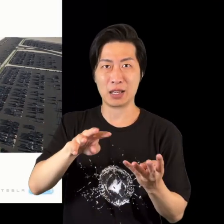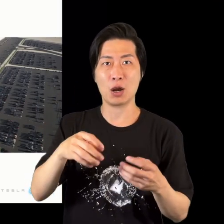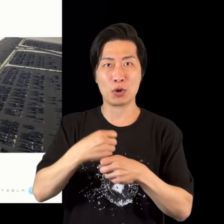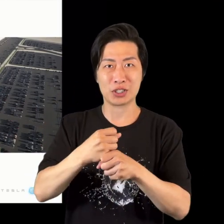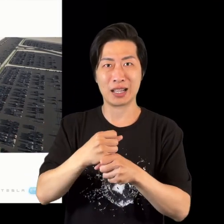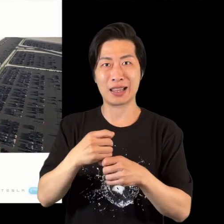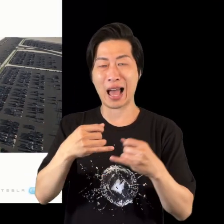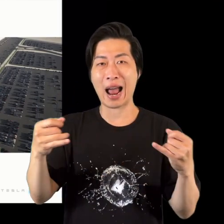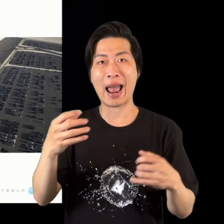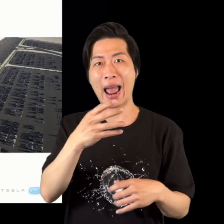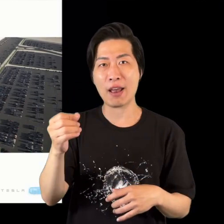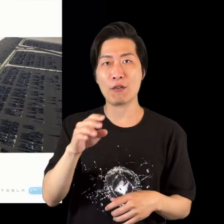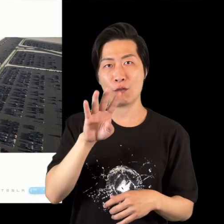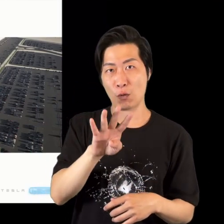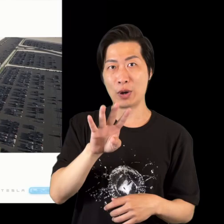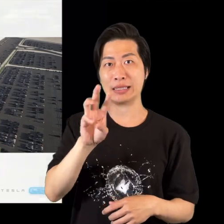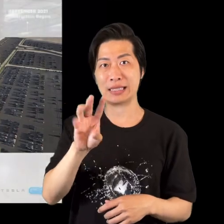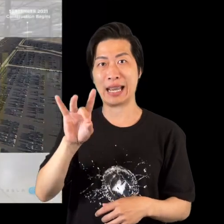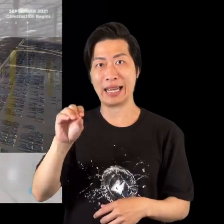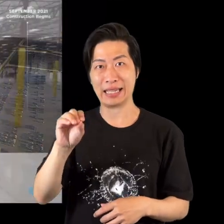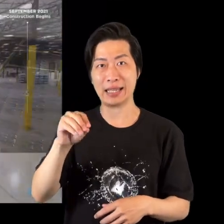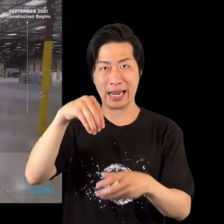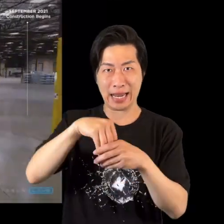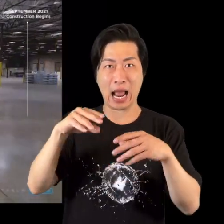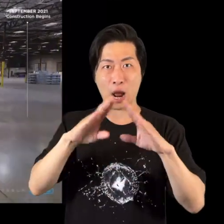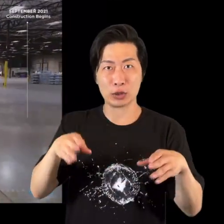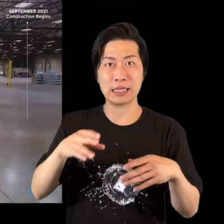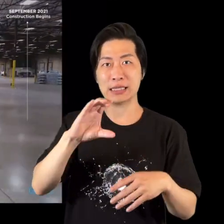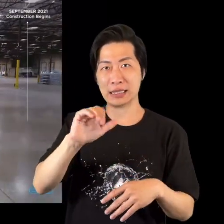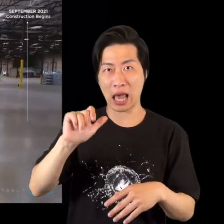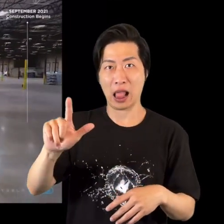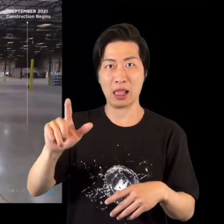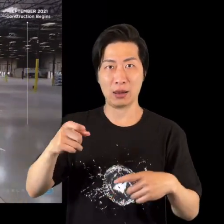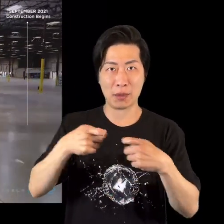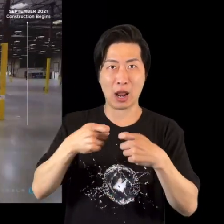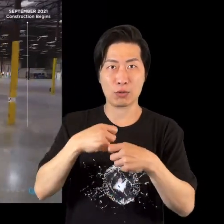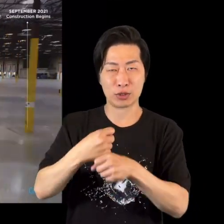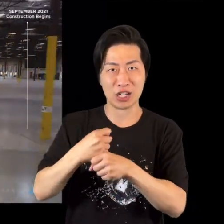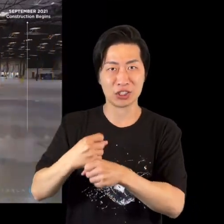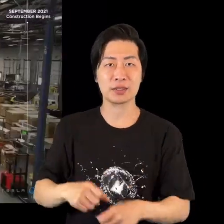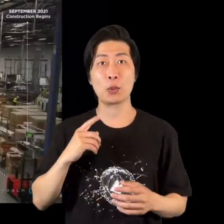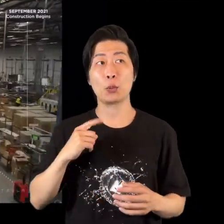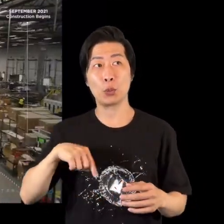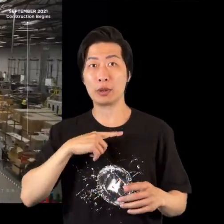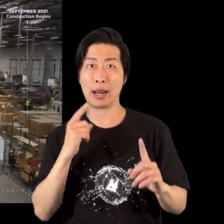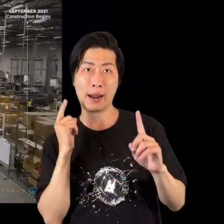4680 in-house cell production. So